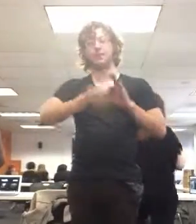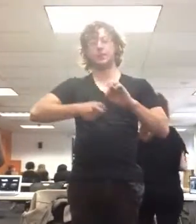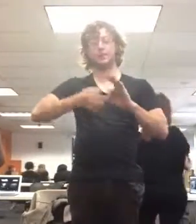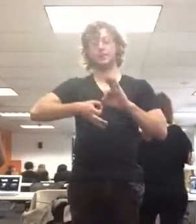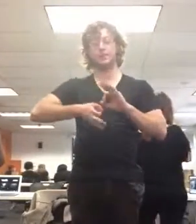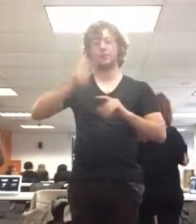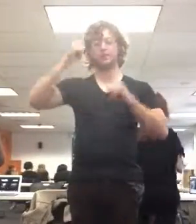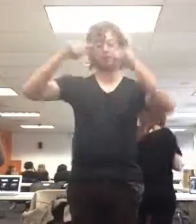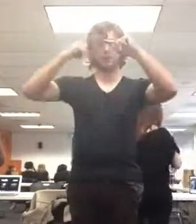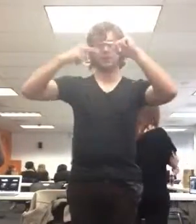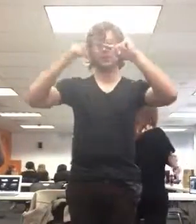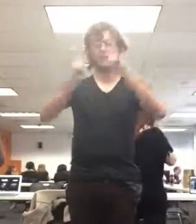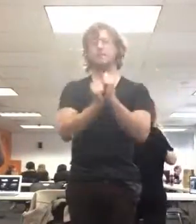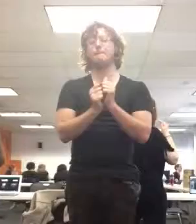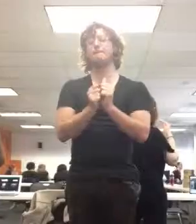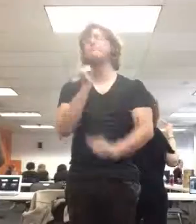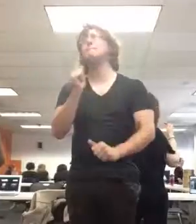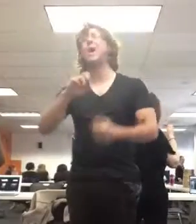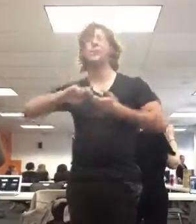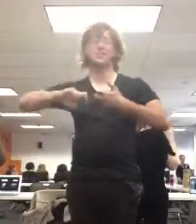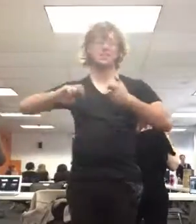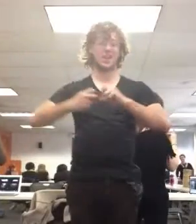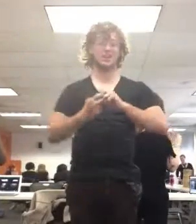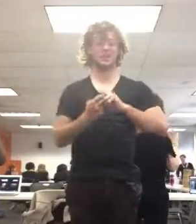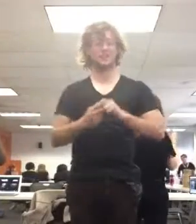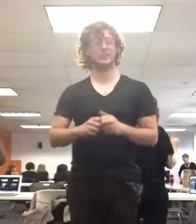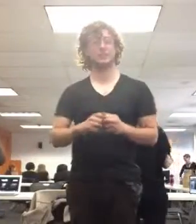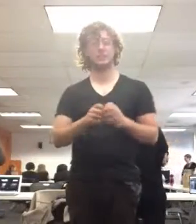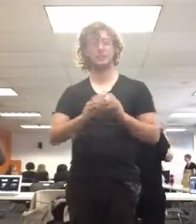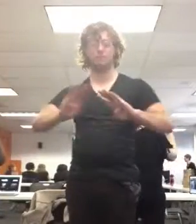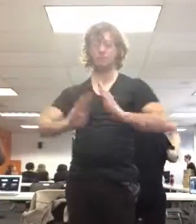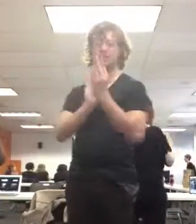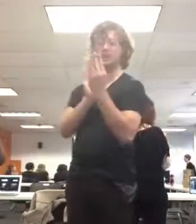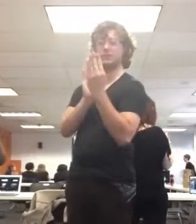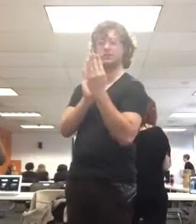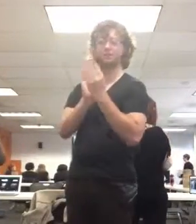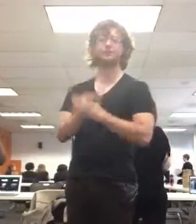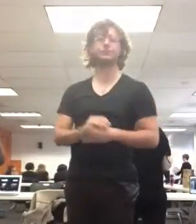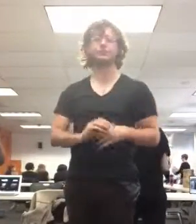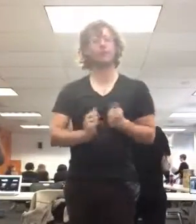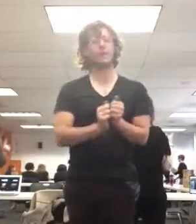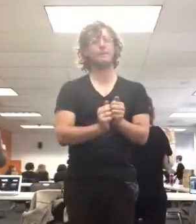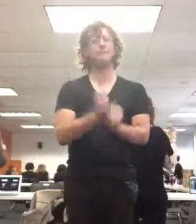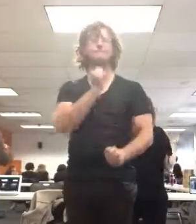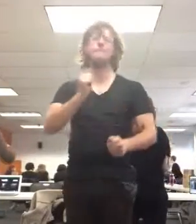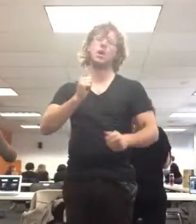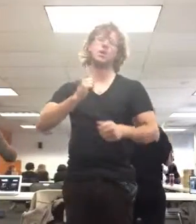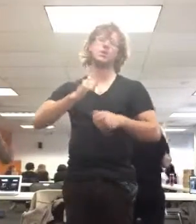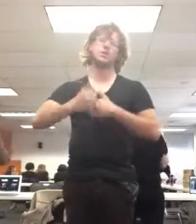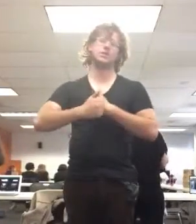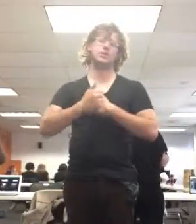is the most challenging and most difficult. We're talking about the tenses and going